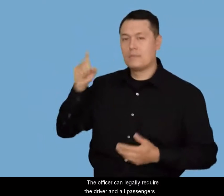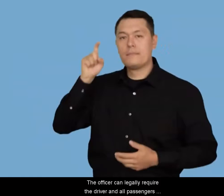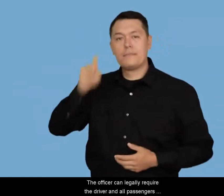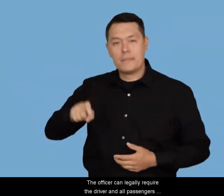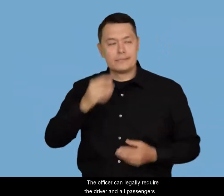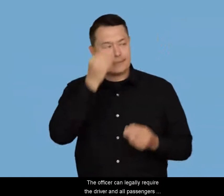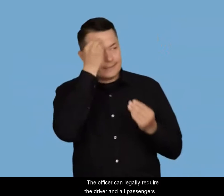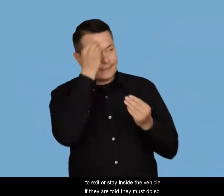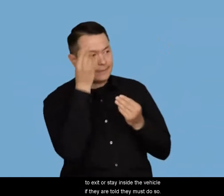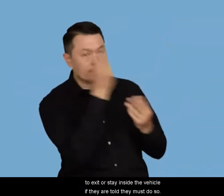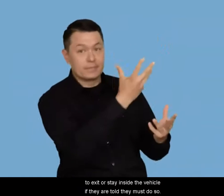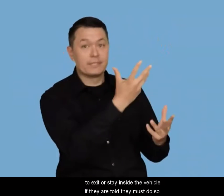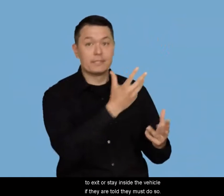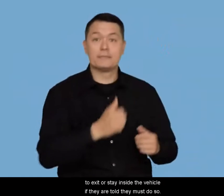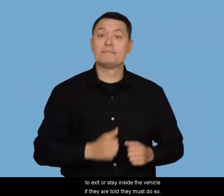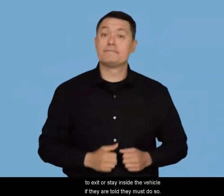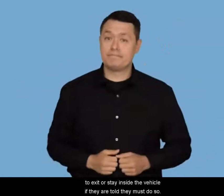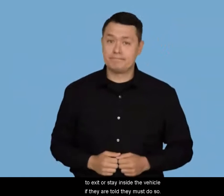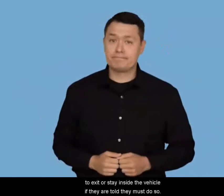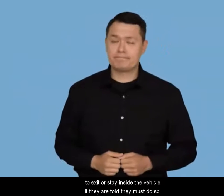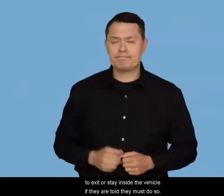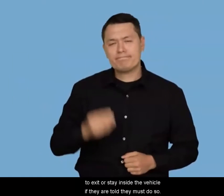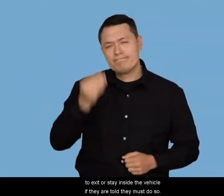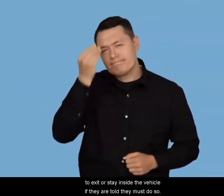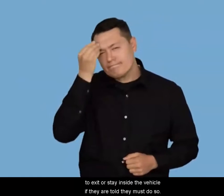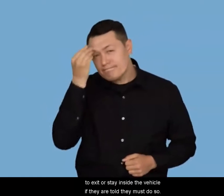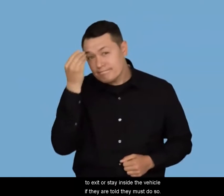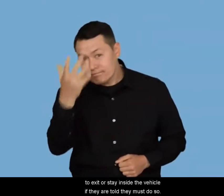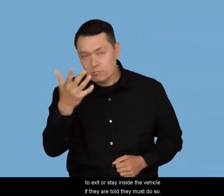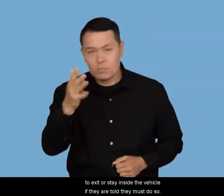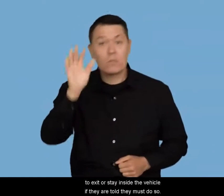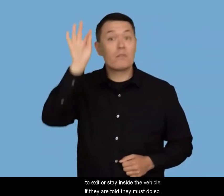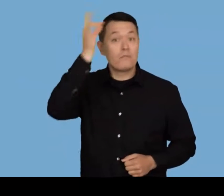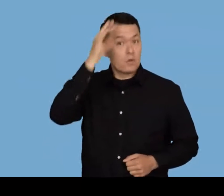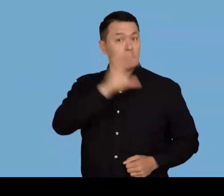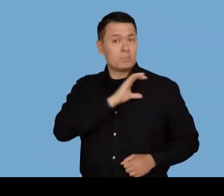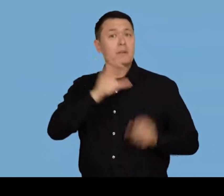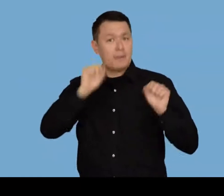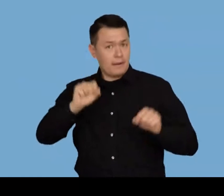all passengers to exit or stay inside the vehicle if they are told they must do so.